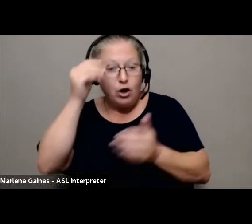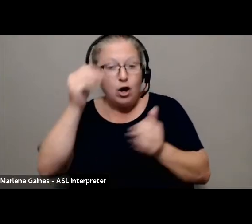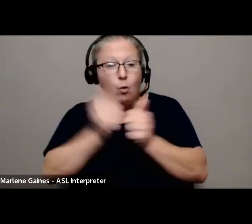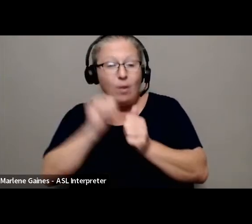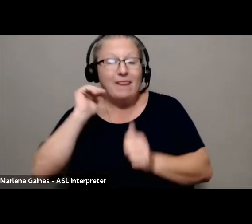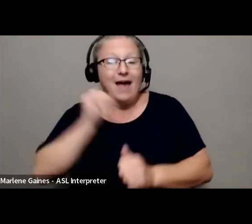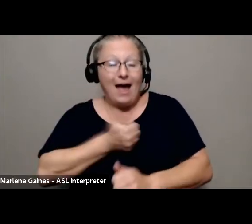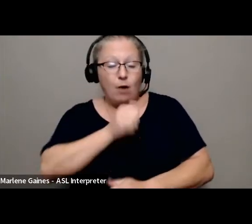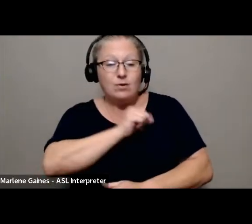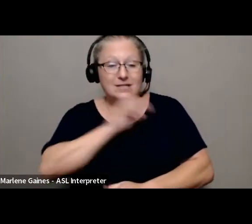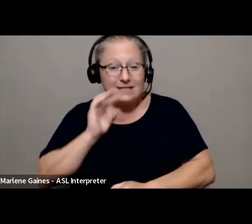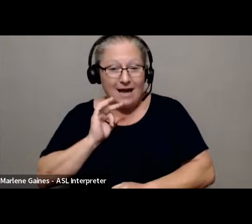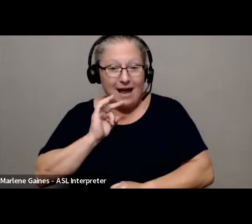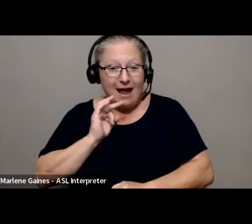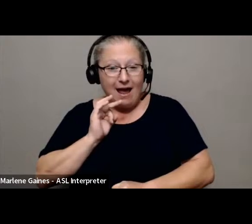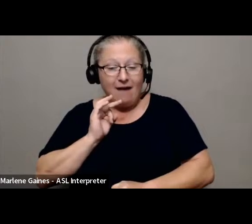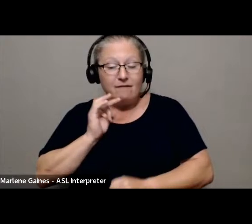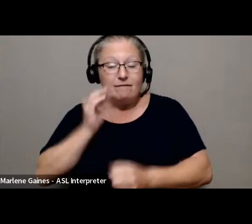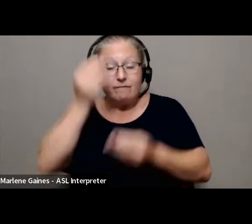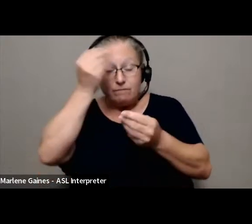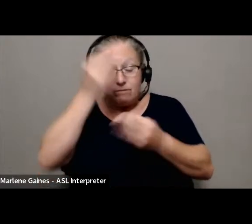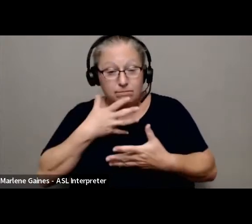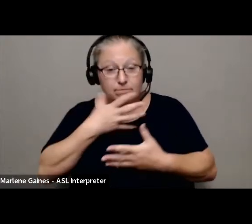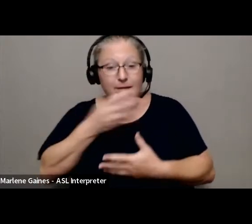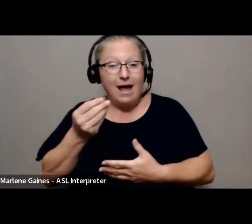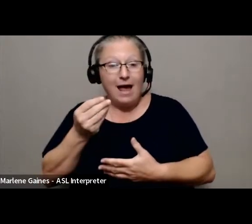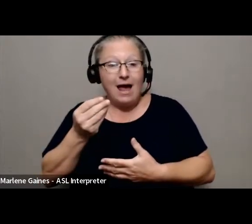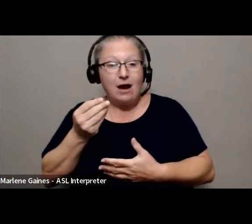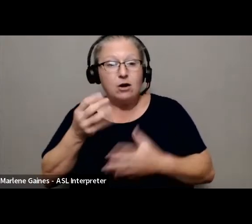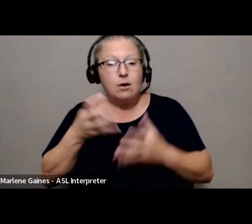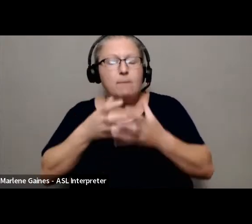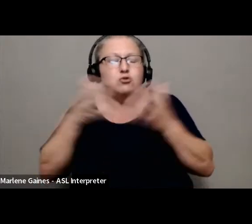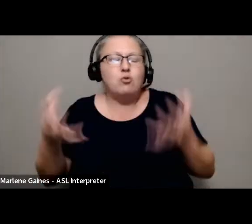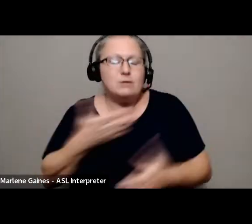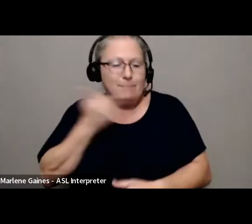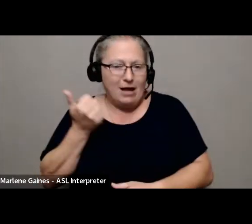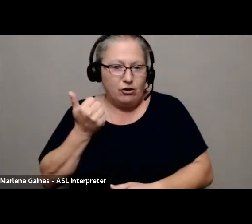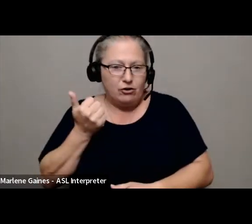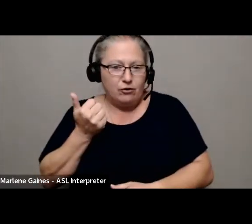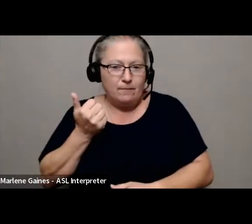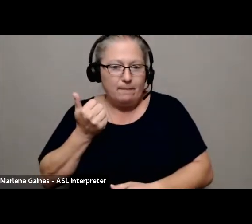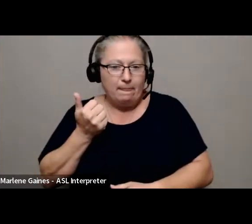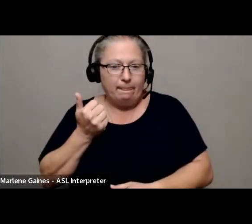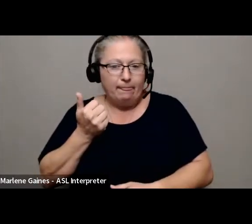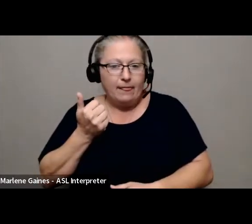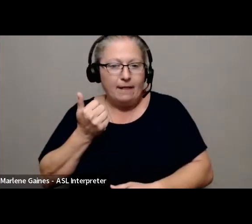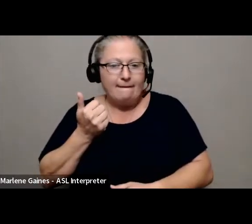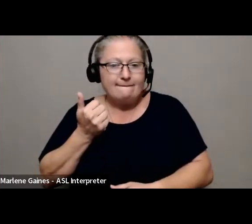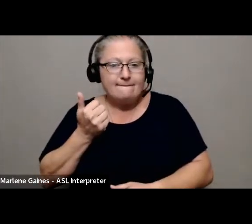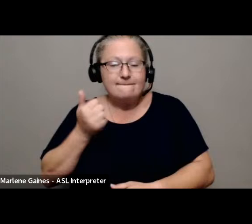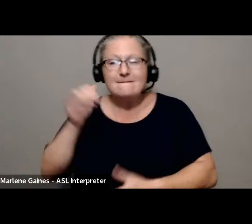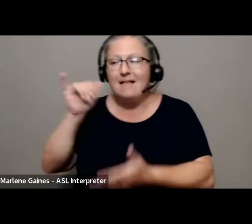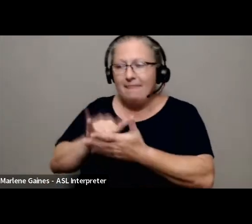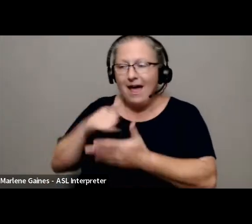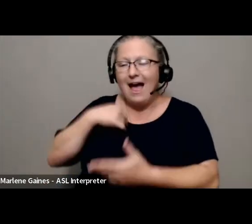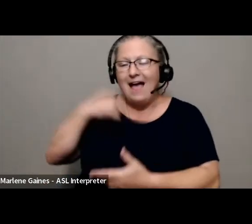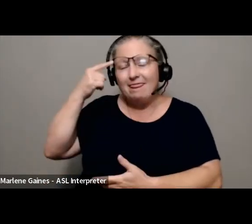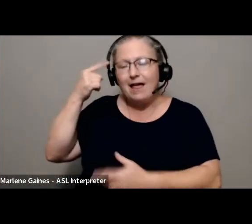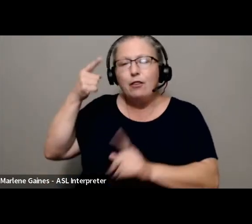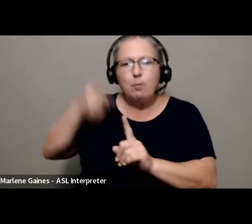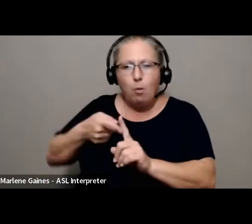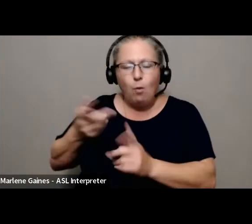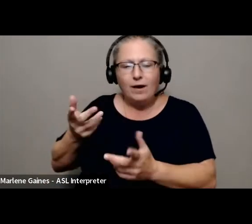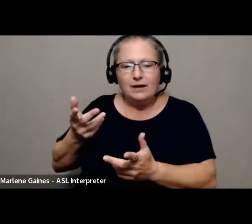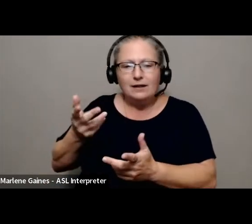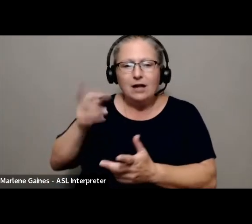our staff delivering it, and it was so much better. And that's, I think, what the point was.